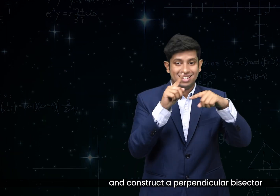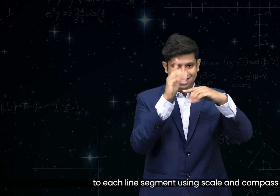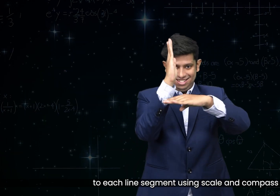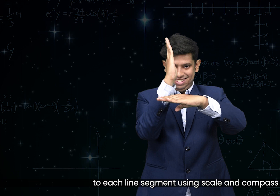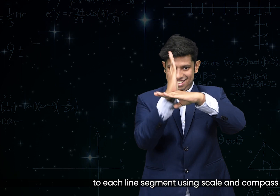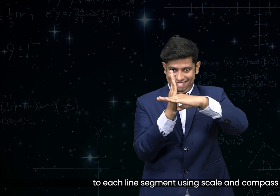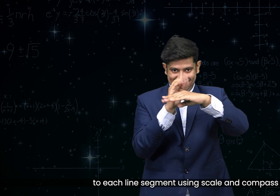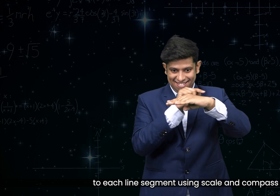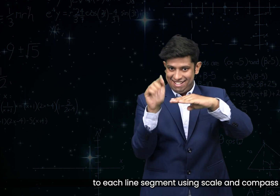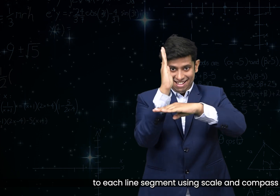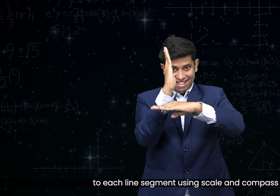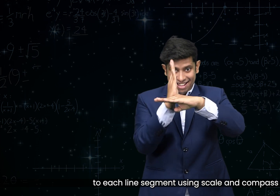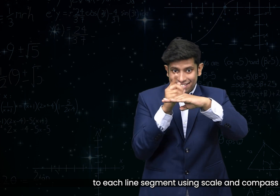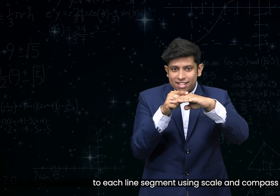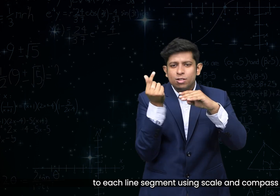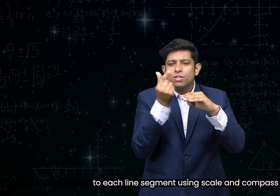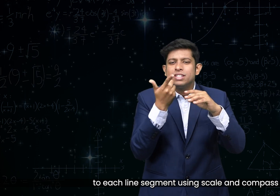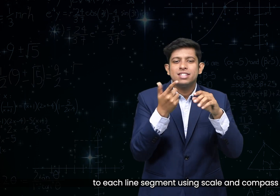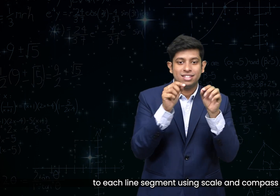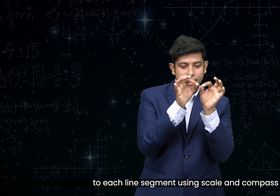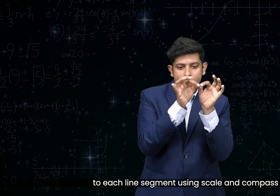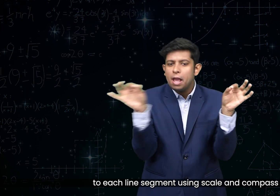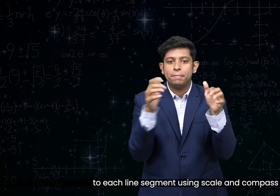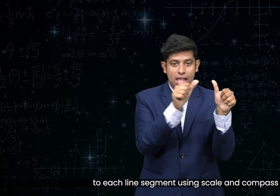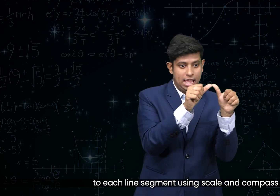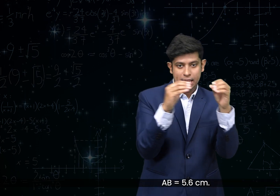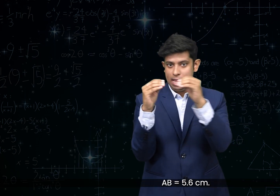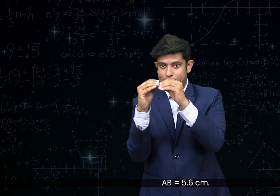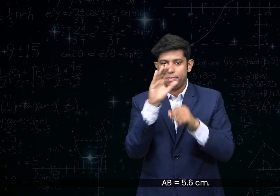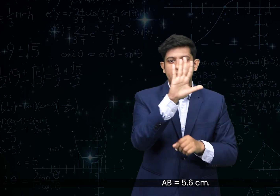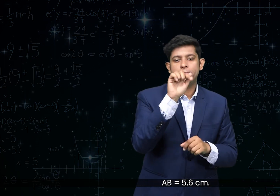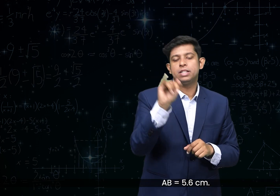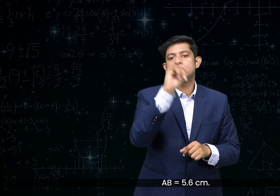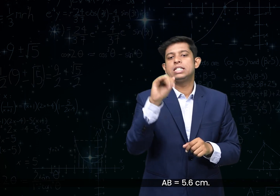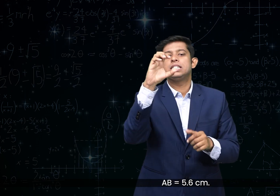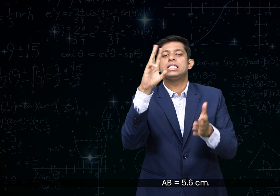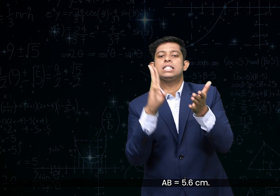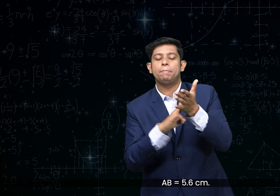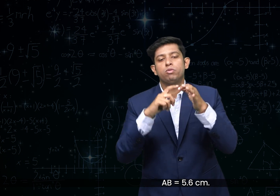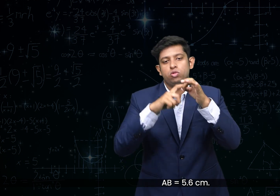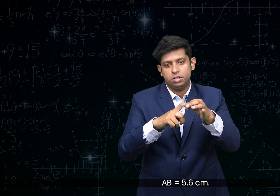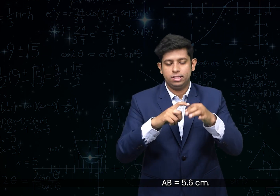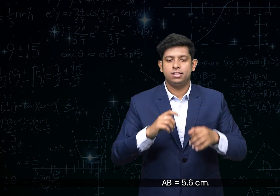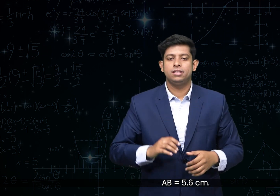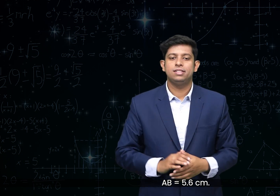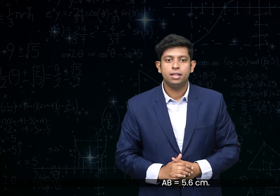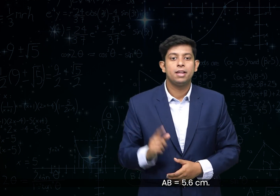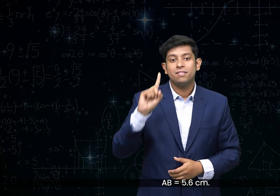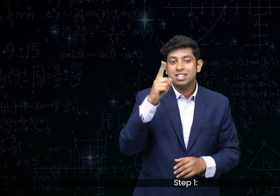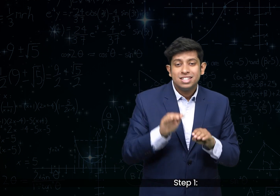to each line segment using scale and compass. AB is equal to 5.6 cm. Step